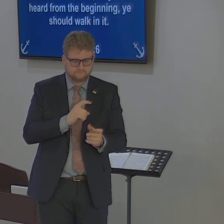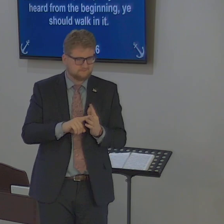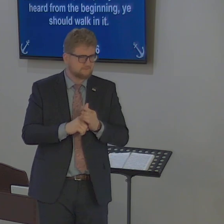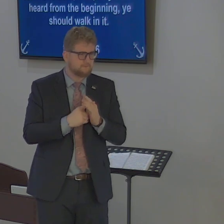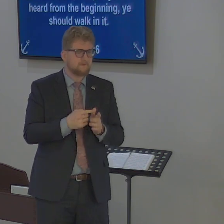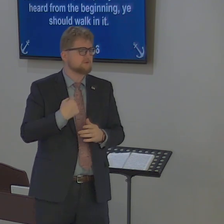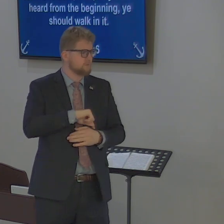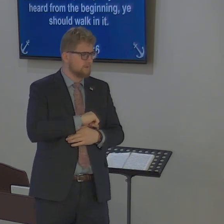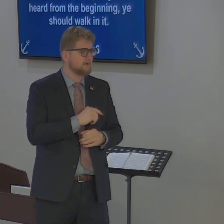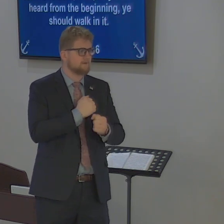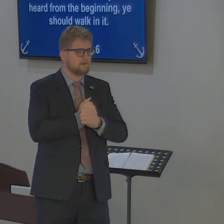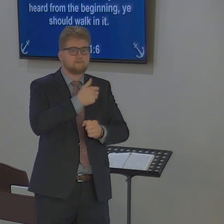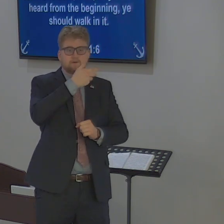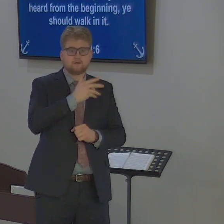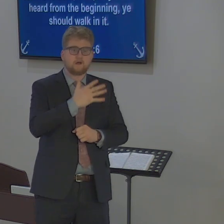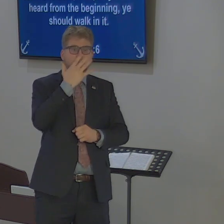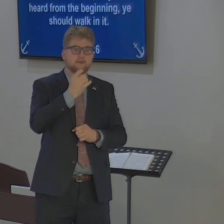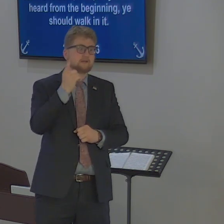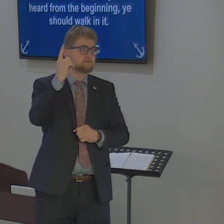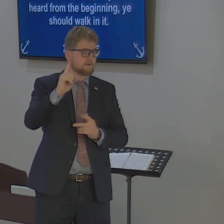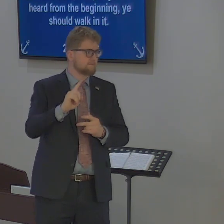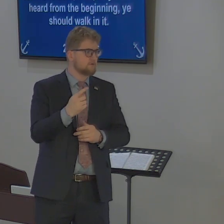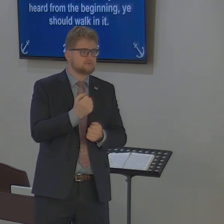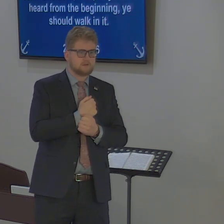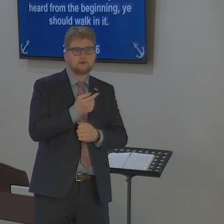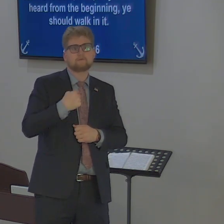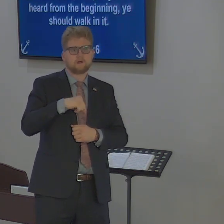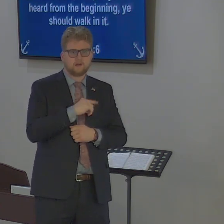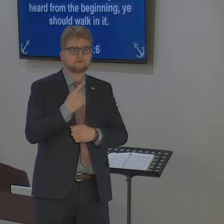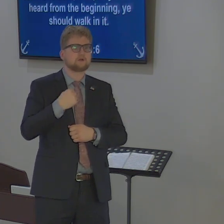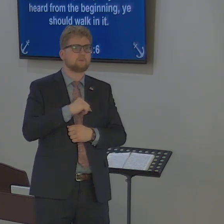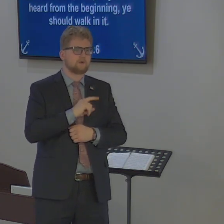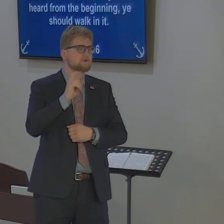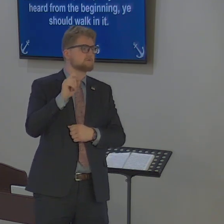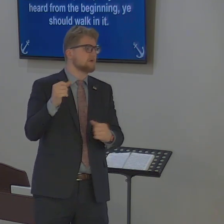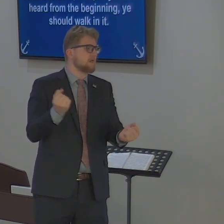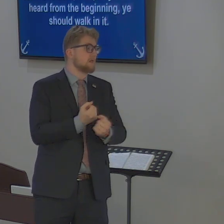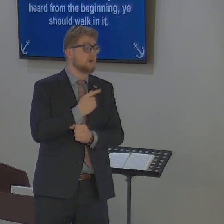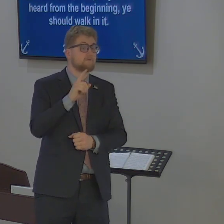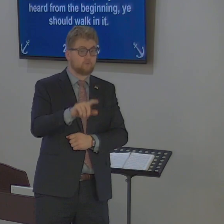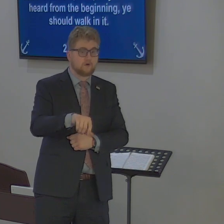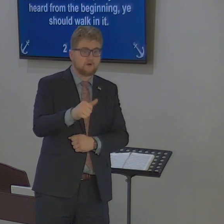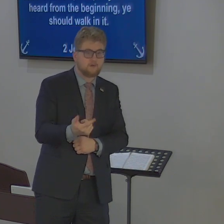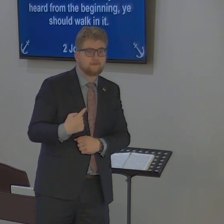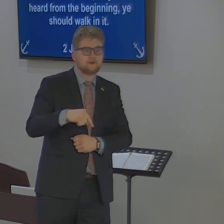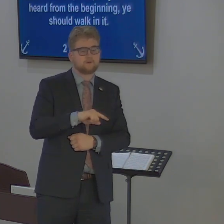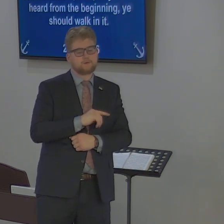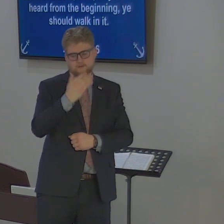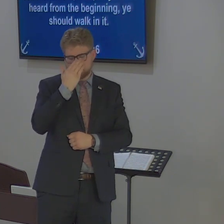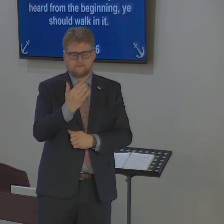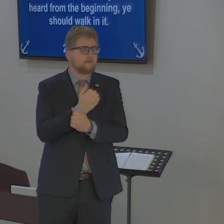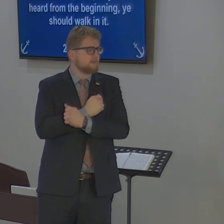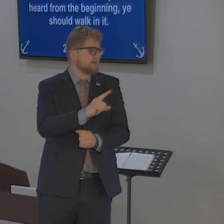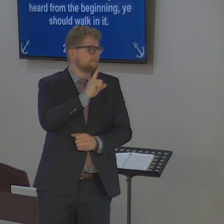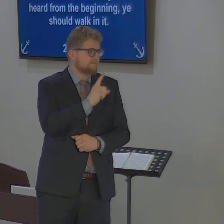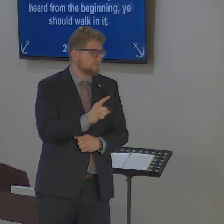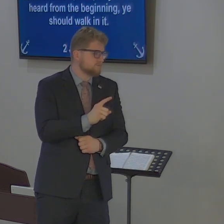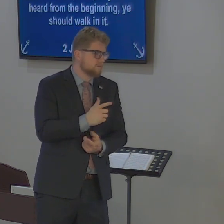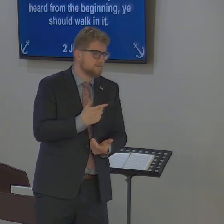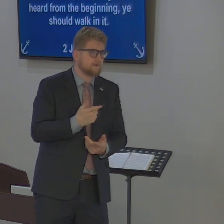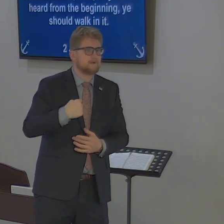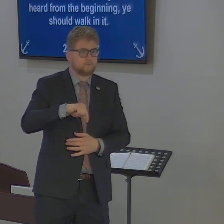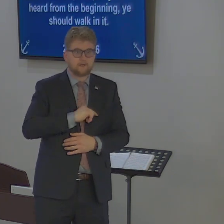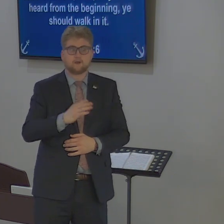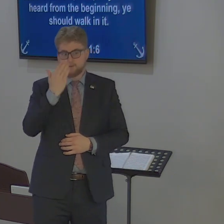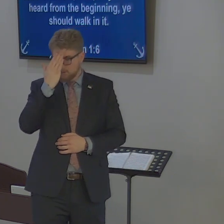love God because he first loved us, right? And we do know that we are to love one another, and we know that love is truth, and truth is opposite of